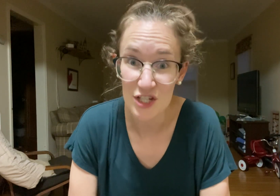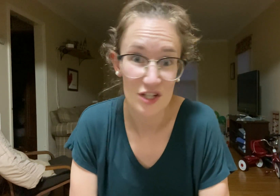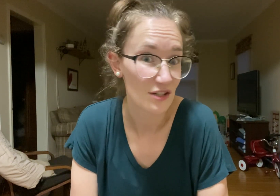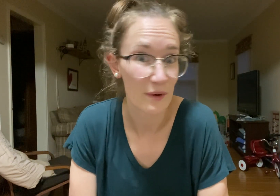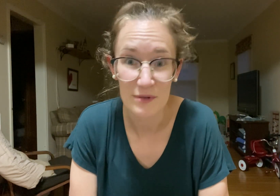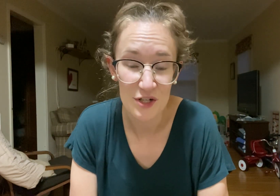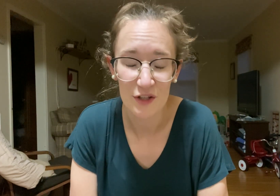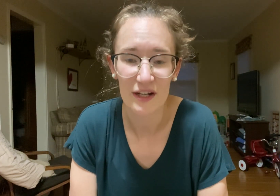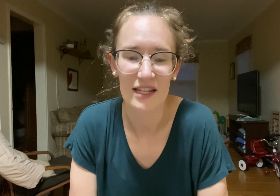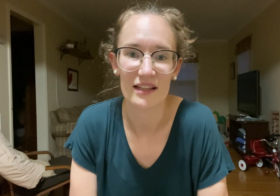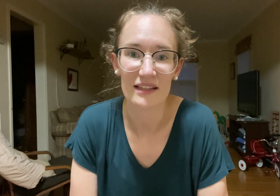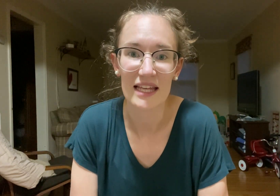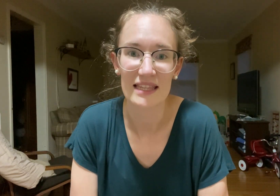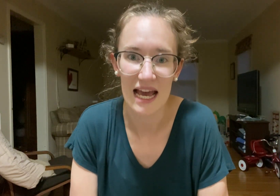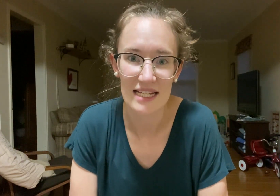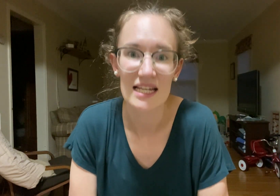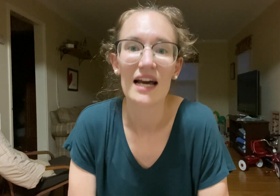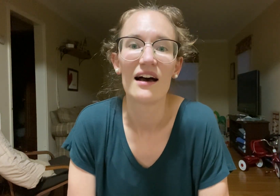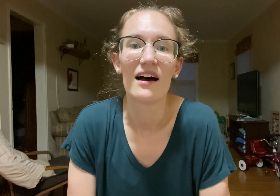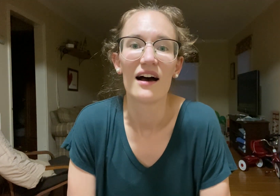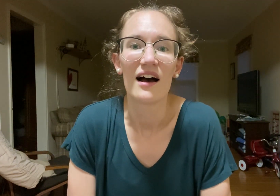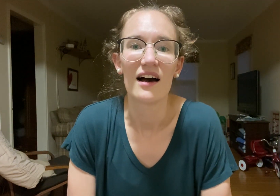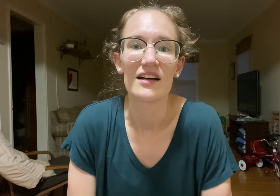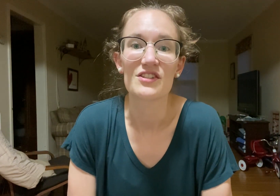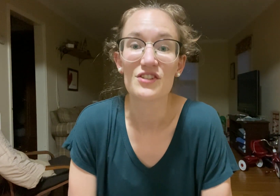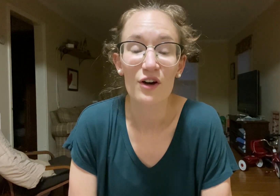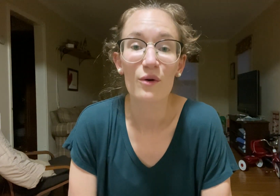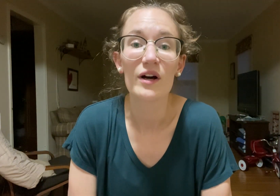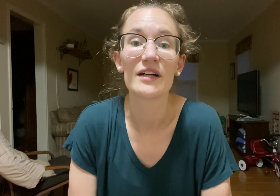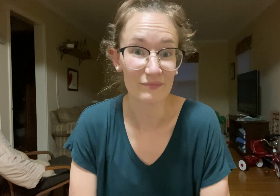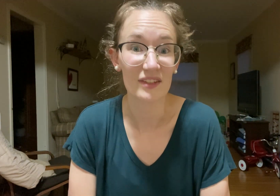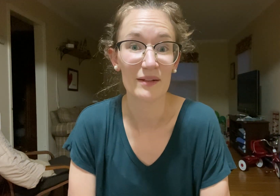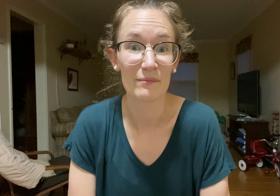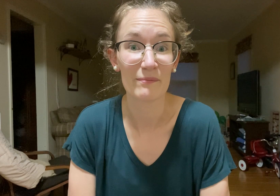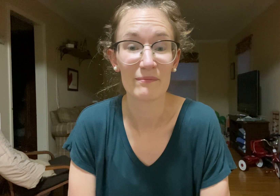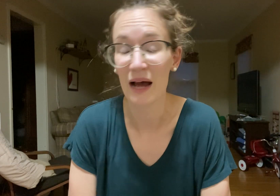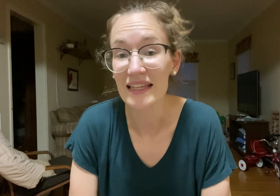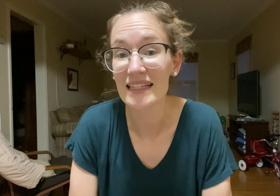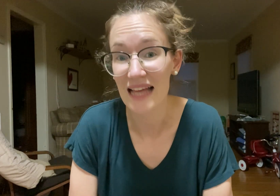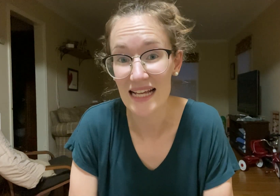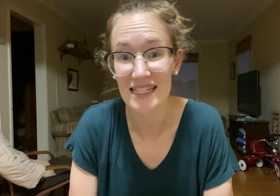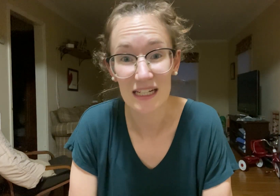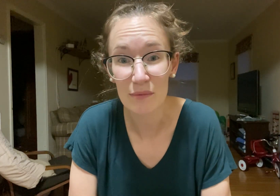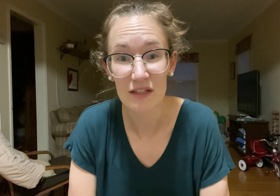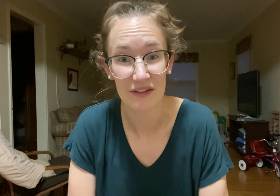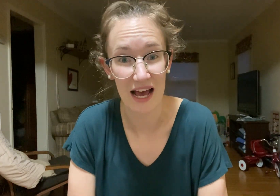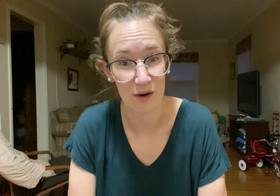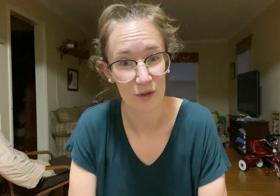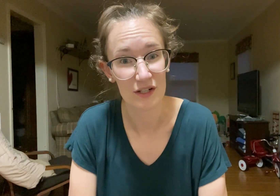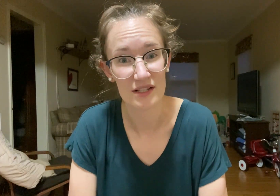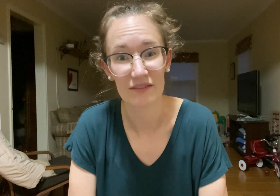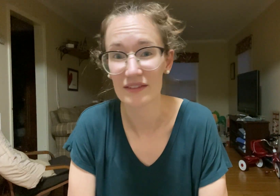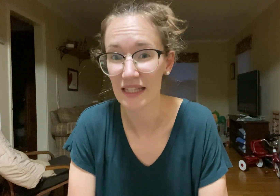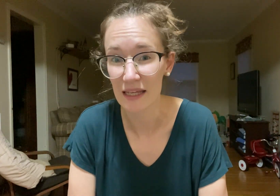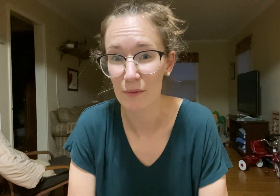medication, no epidural or anything like that. So by the last couple of hours of